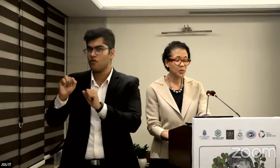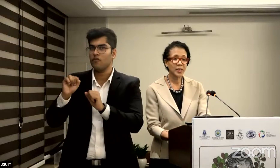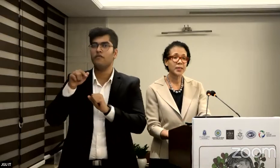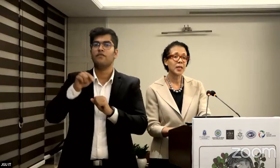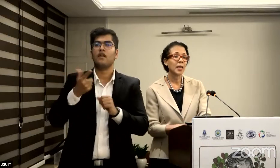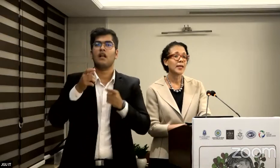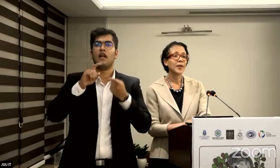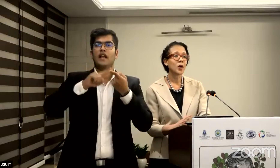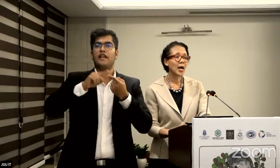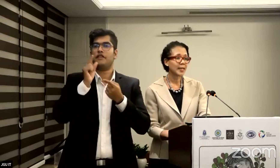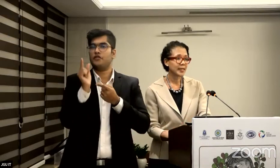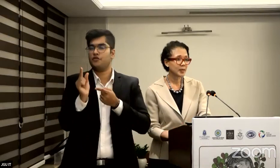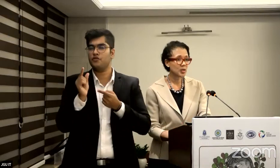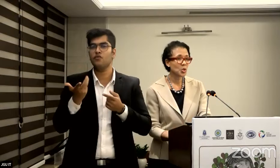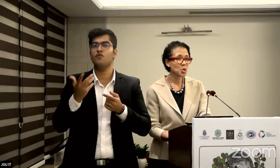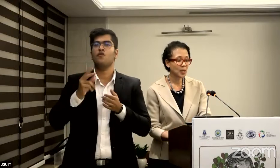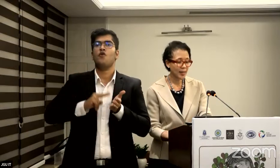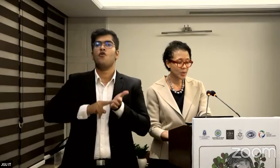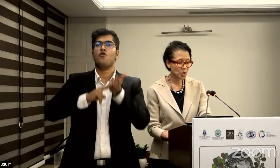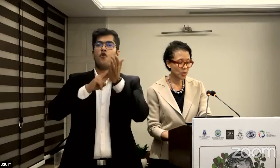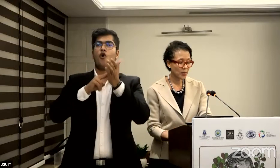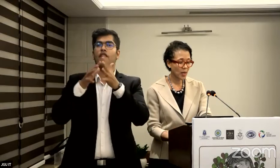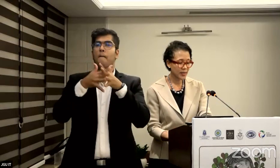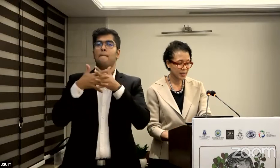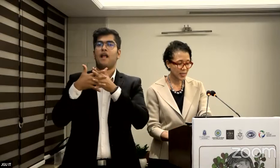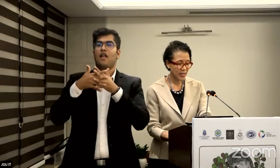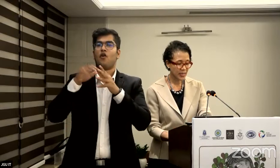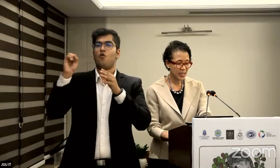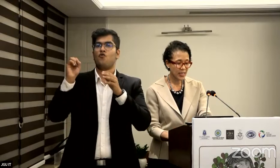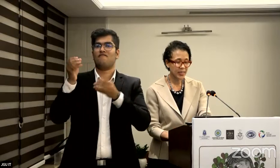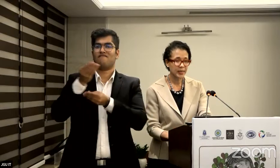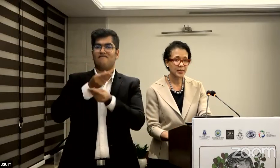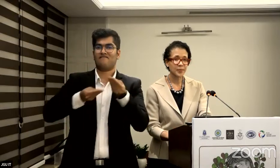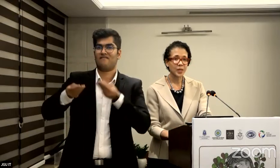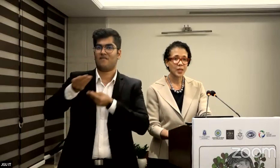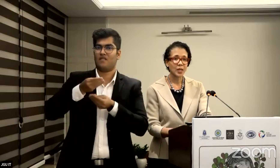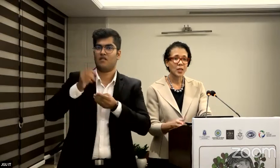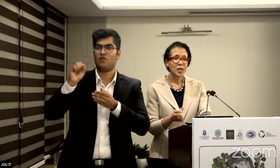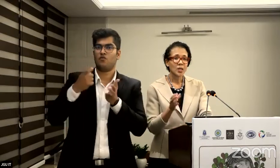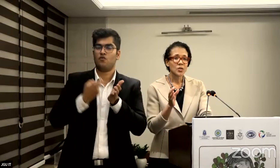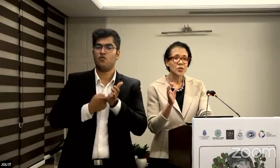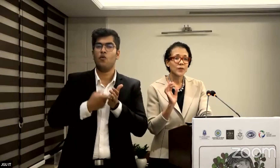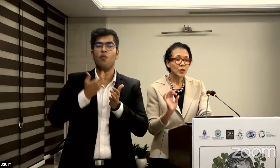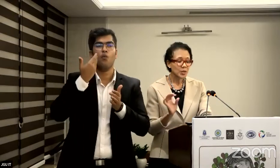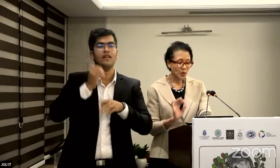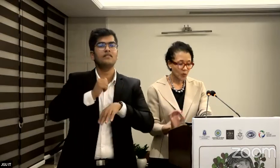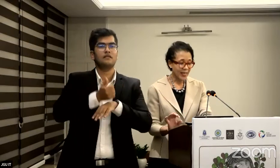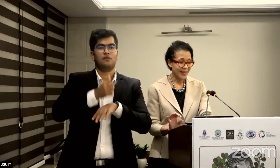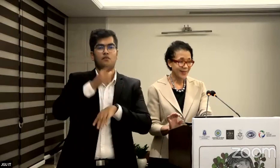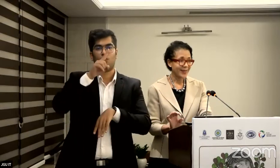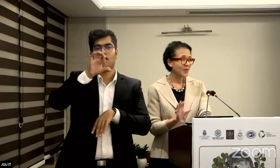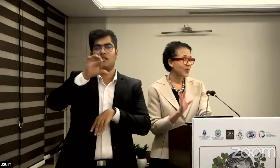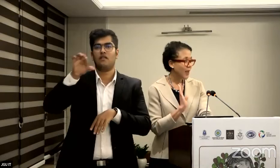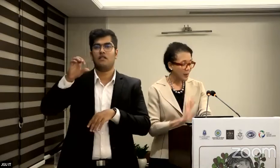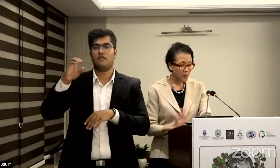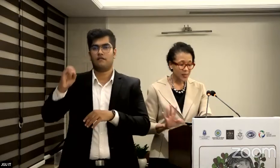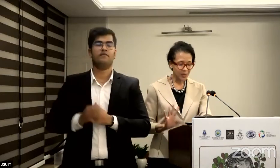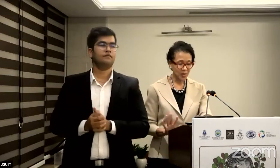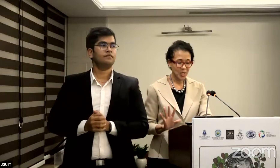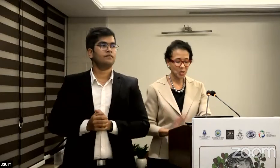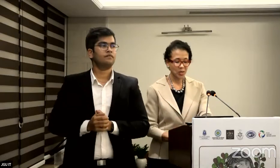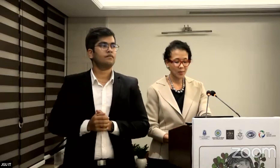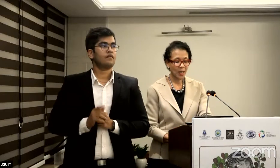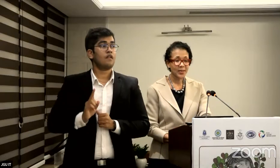European Union, and other highly institutionalized trade bodies in the 1990s. So the first thread of the fabric